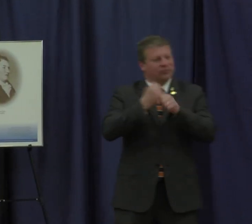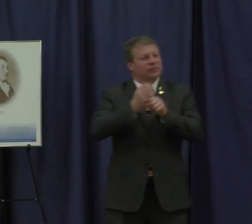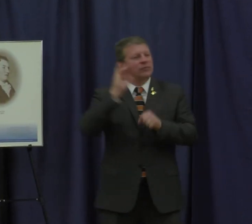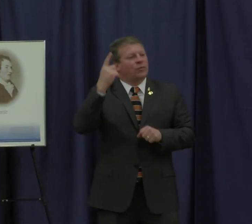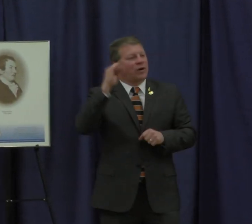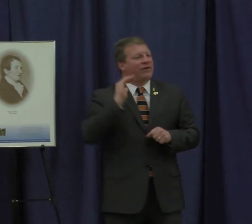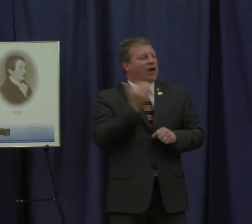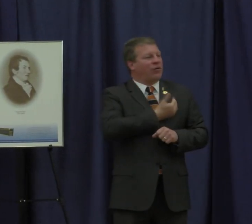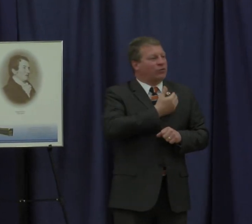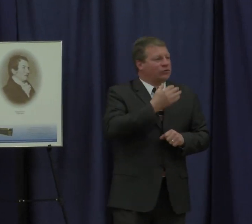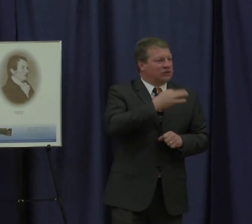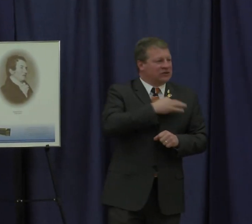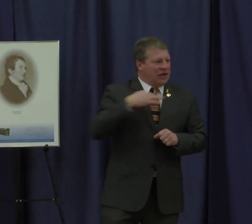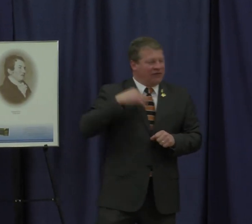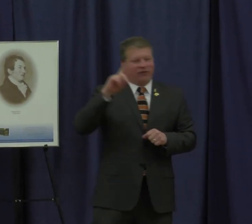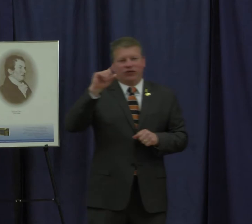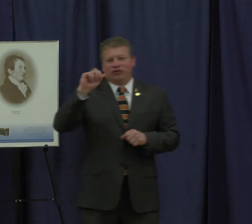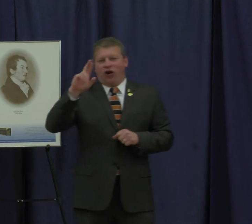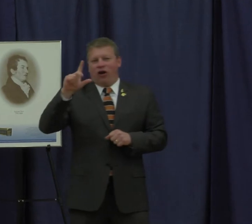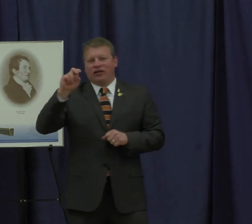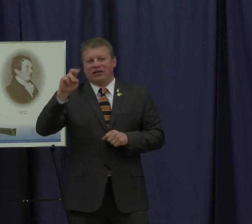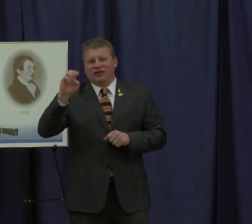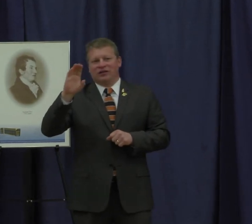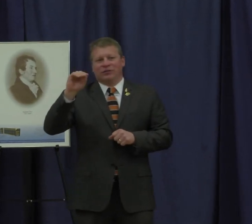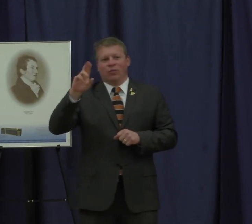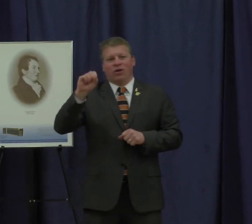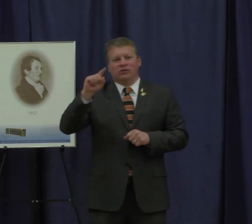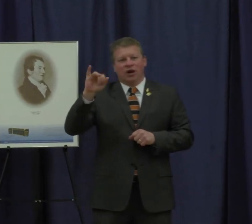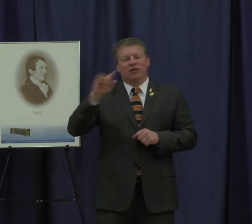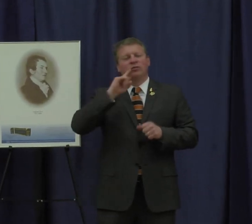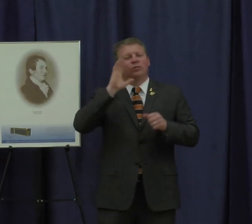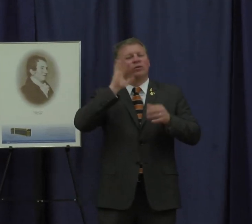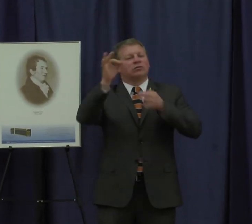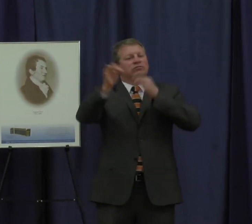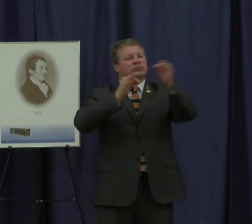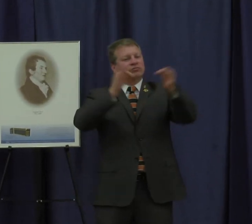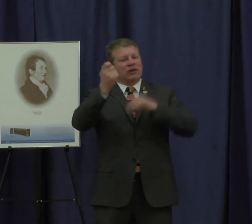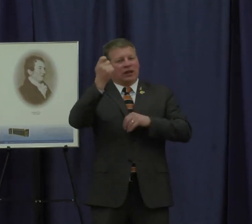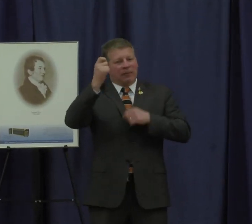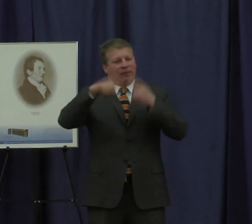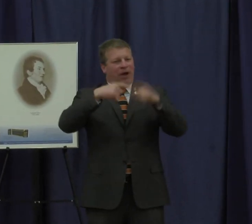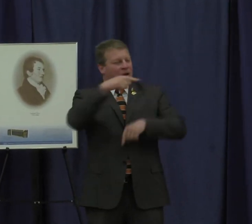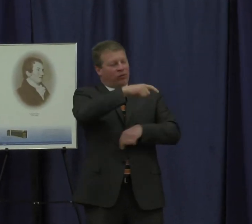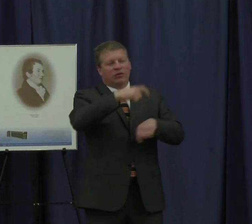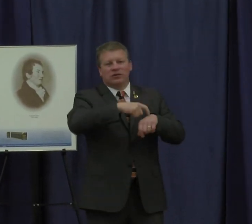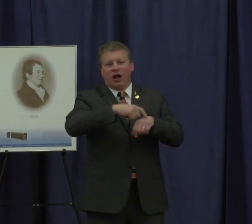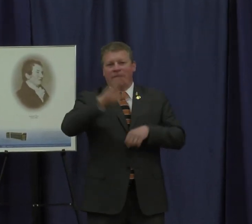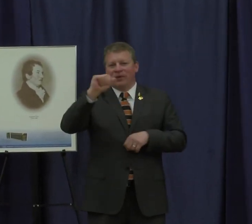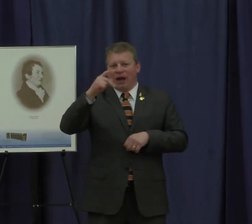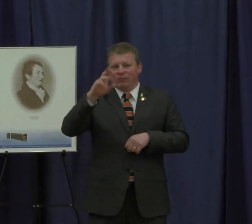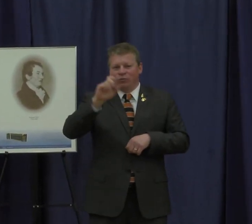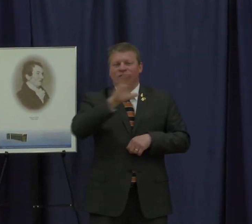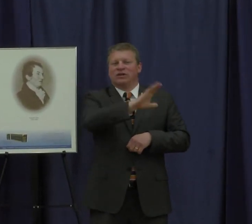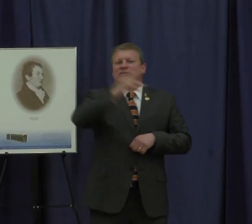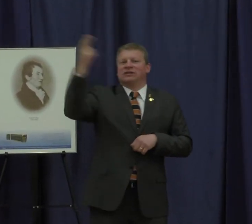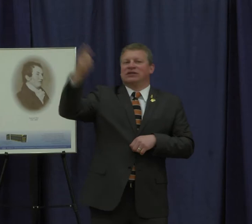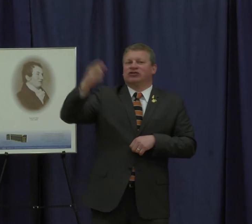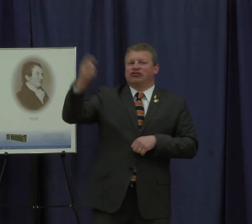video that we would like to show you that was made by one of our staff members, Darlene Borsati, and she's going to talk a little bit about the time